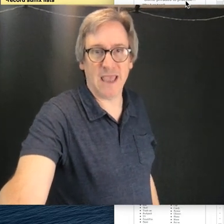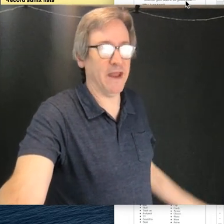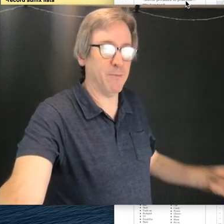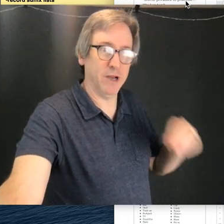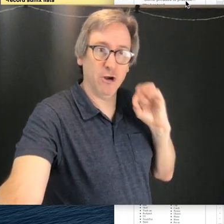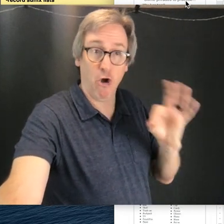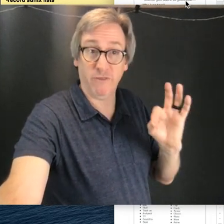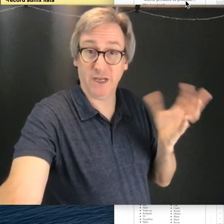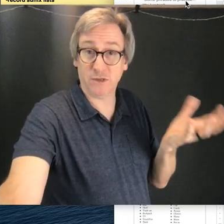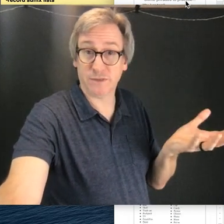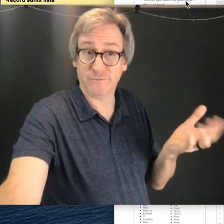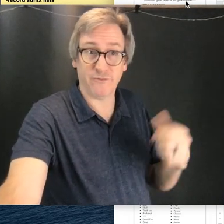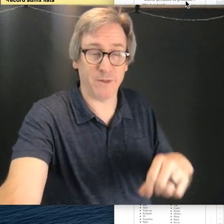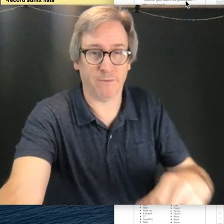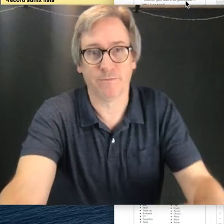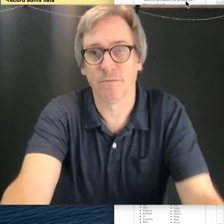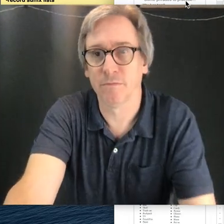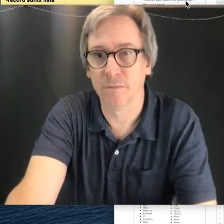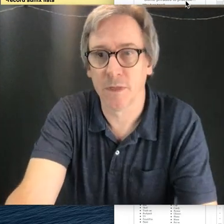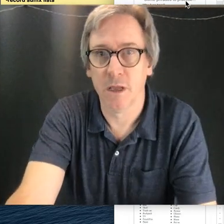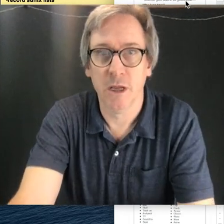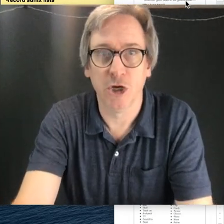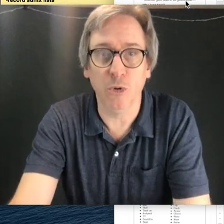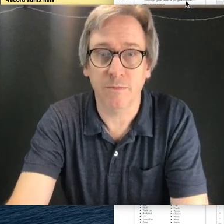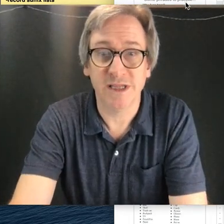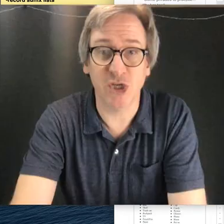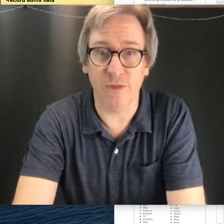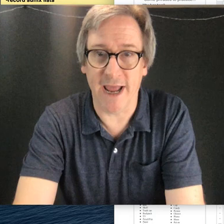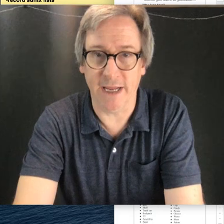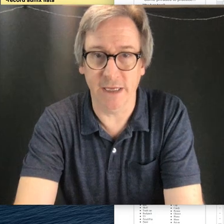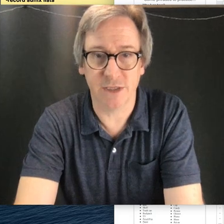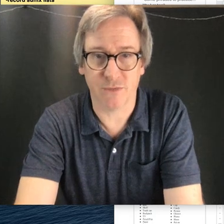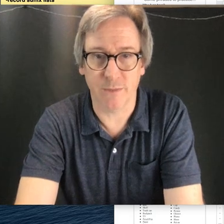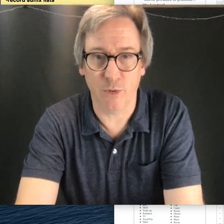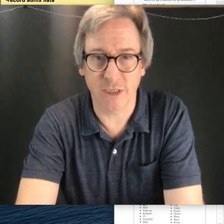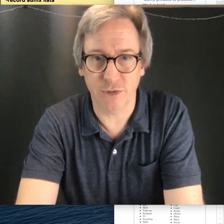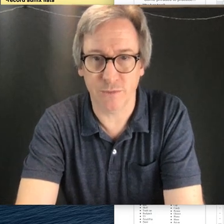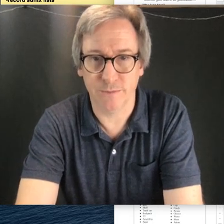And then I put in all the videos. Cool. So that is 3.2.